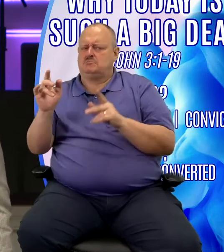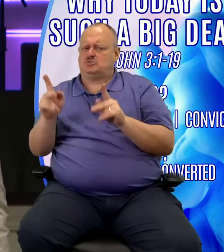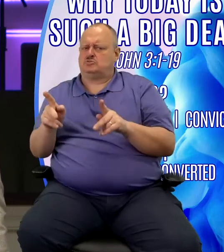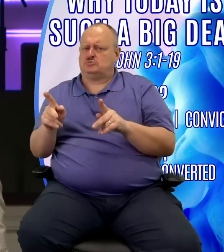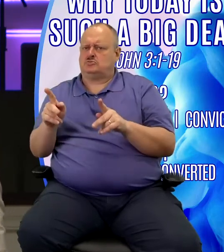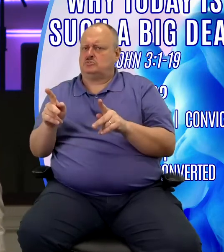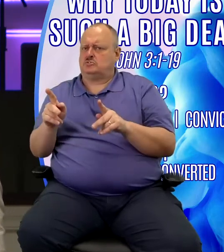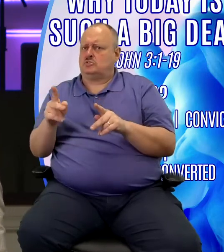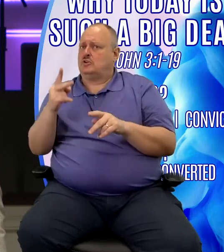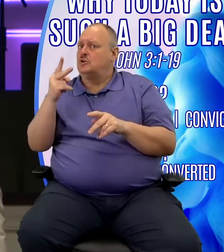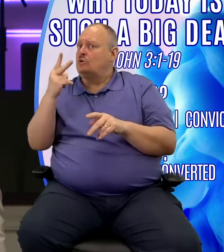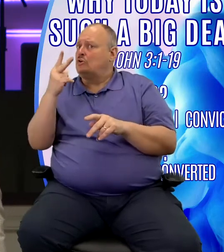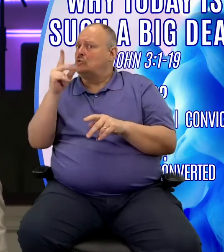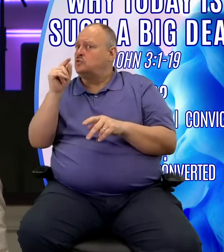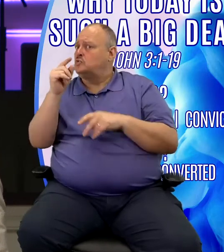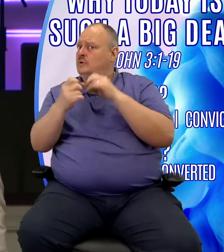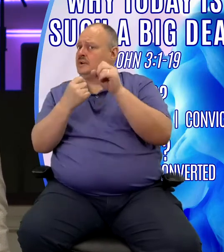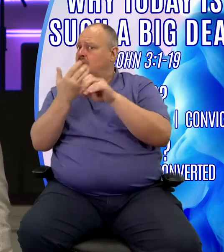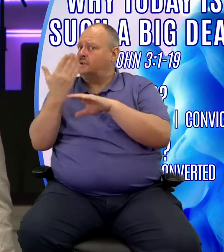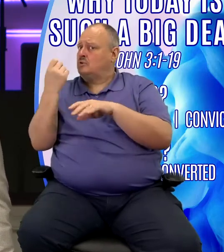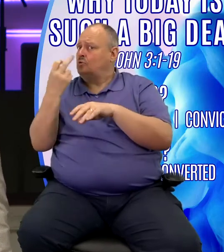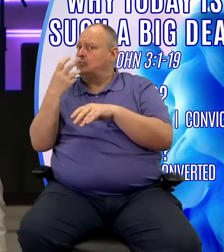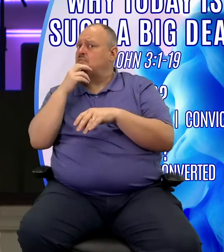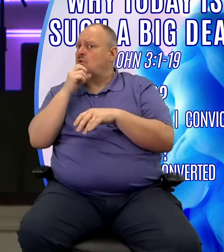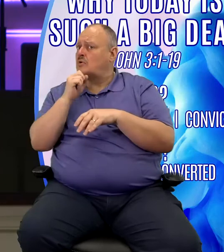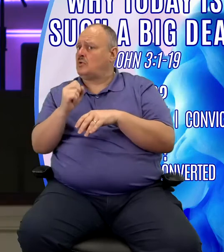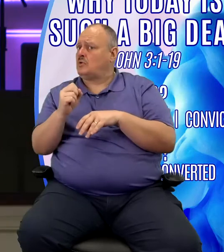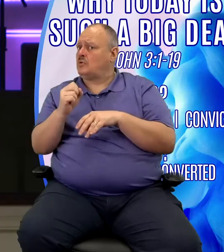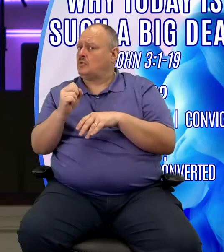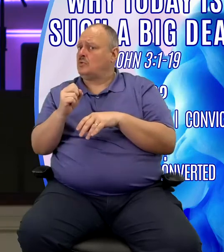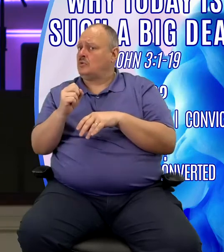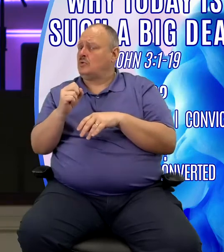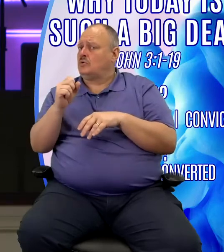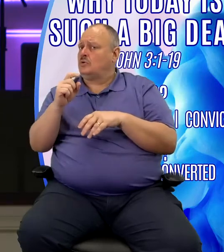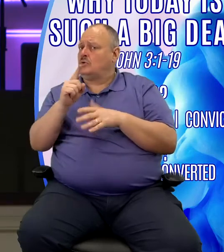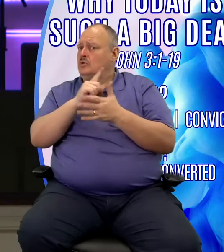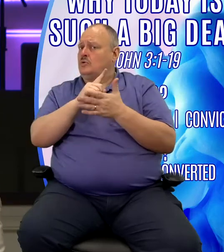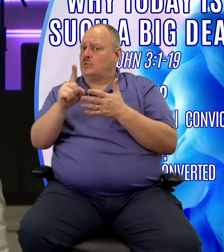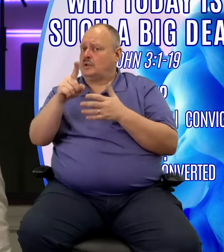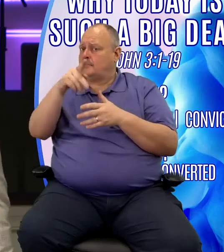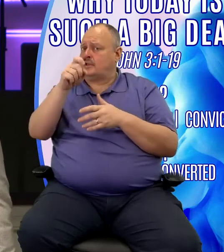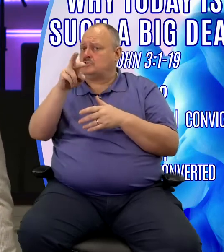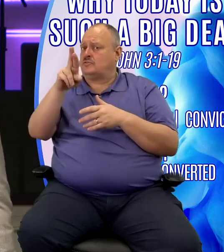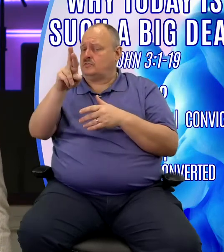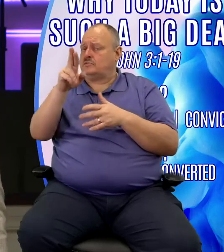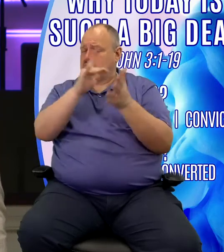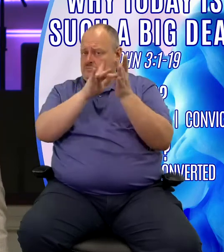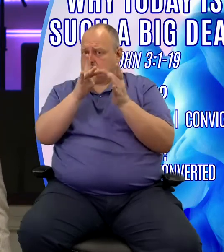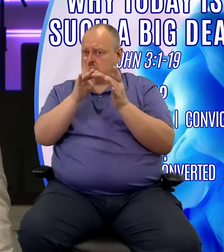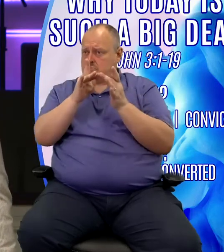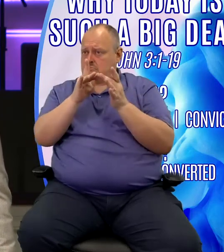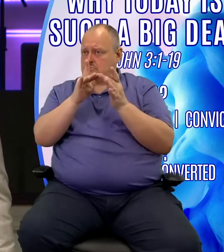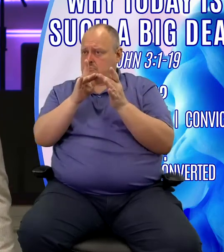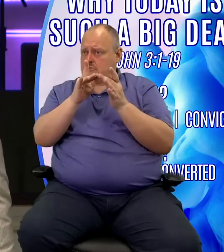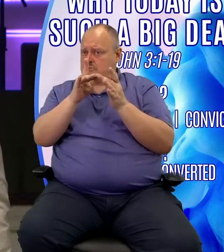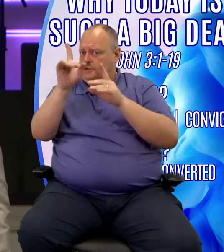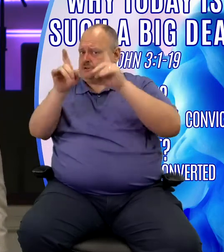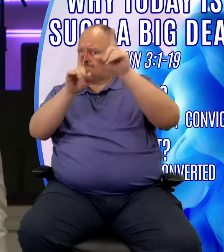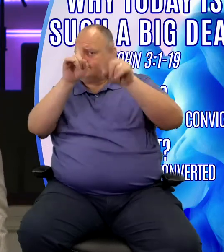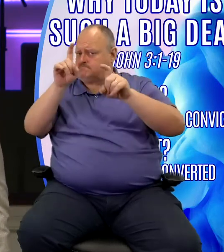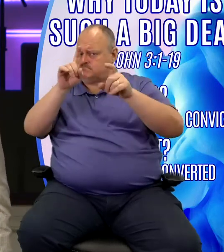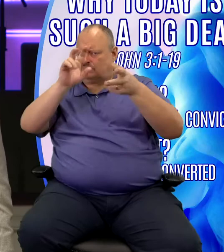that two decades ago, as a young 12-year-old, on the week of Passover, came to the Temple Mount and confounded the